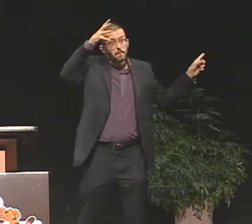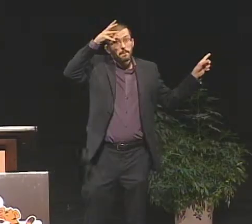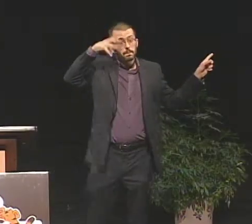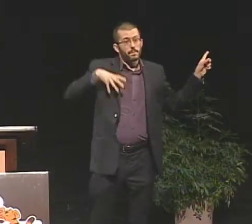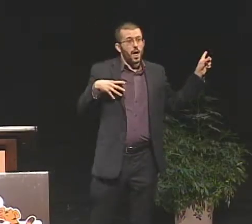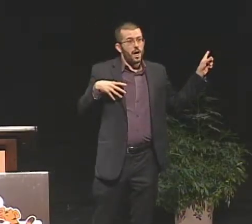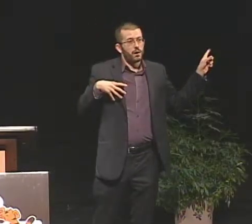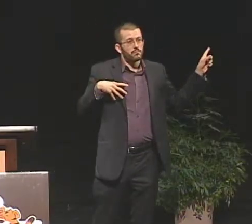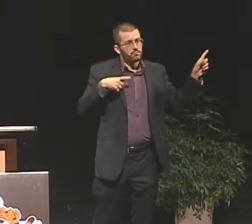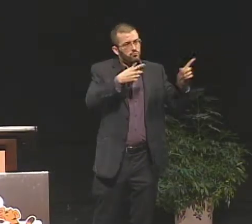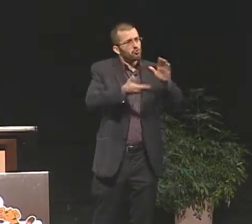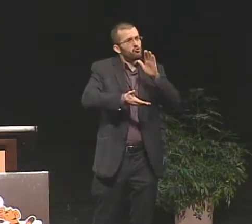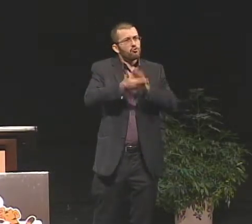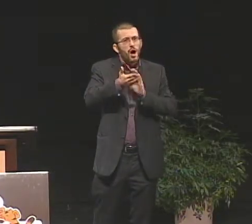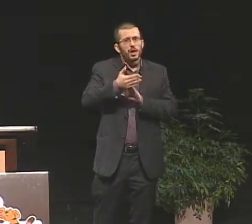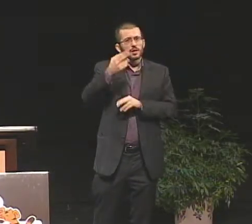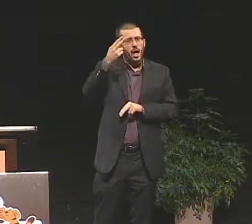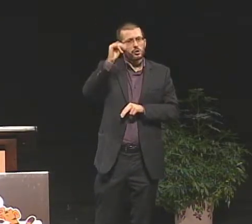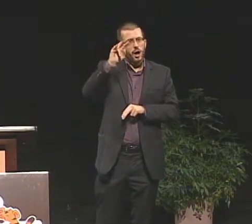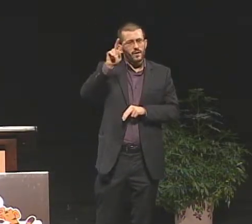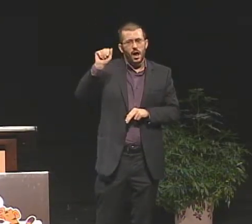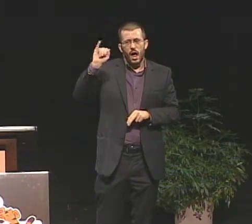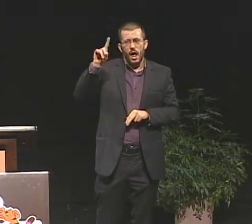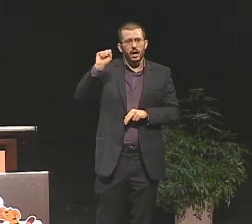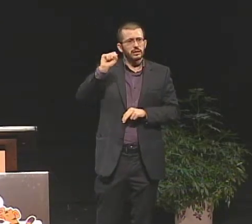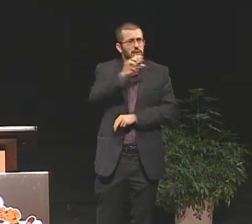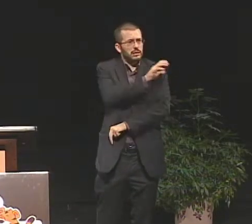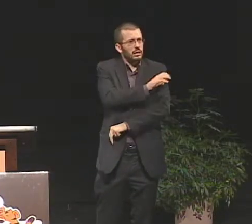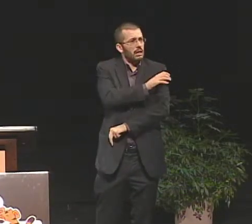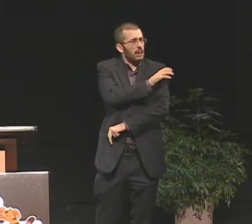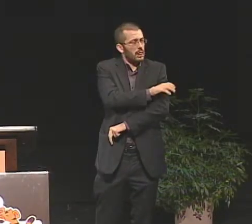This man here was running an HIV/AIDS clinic.